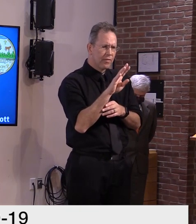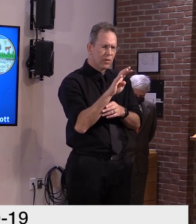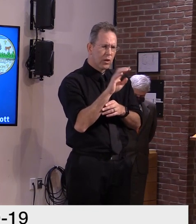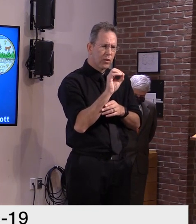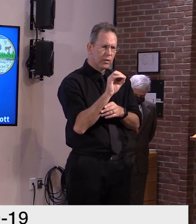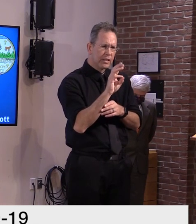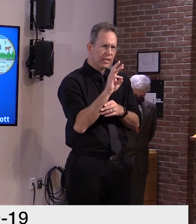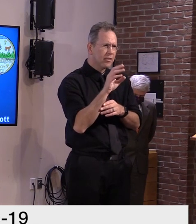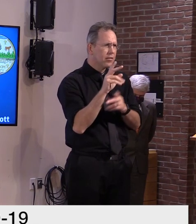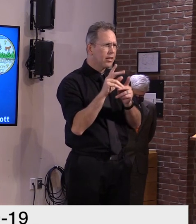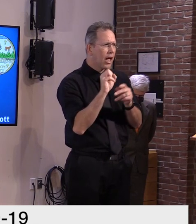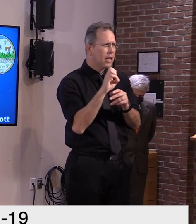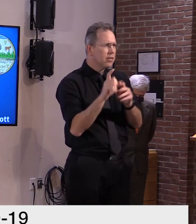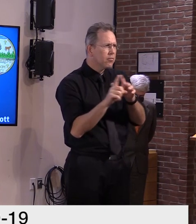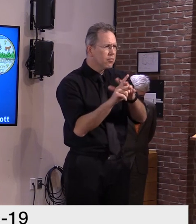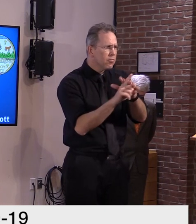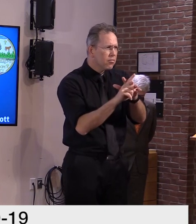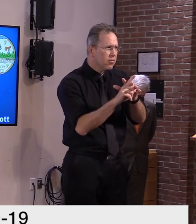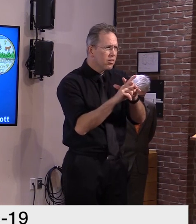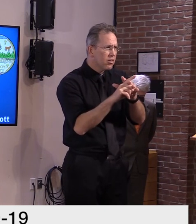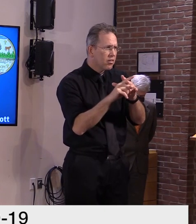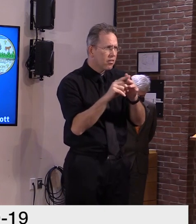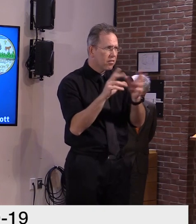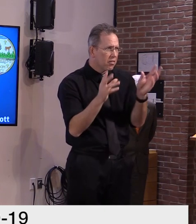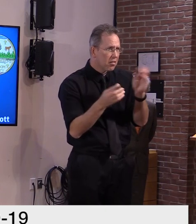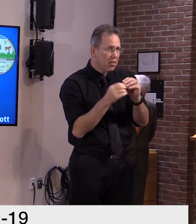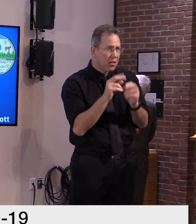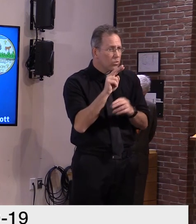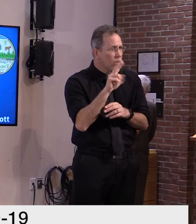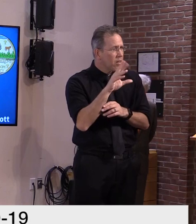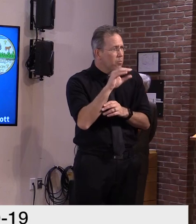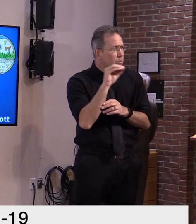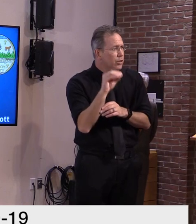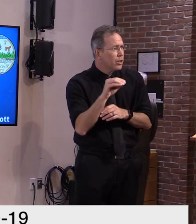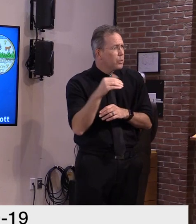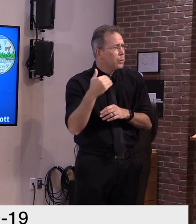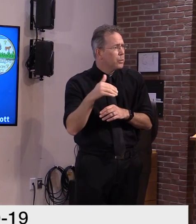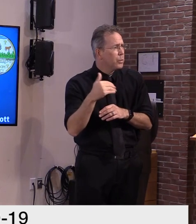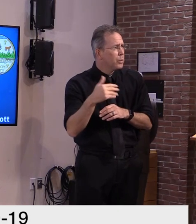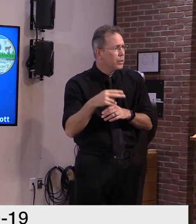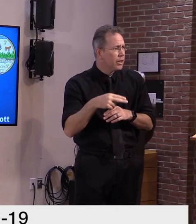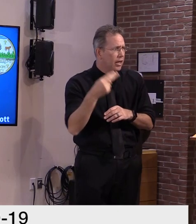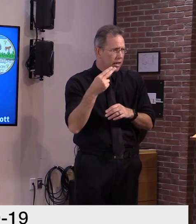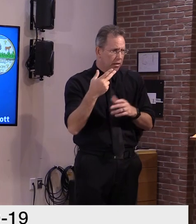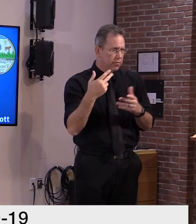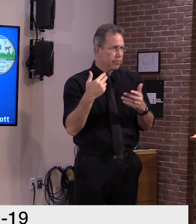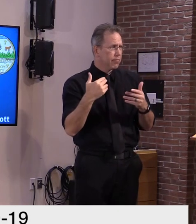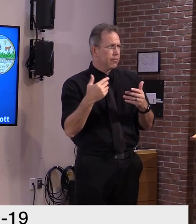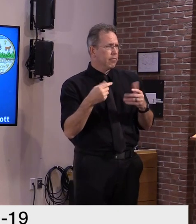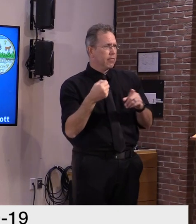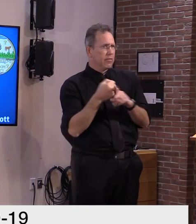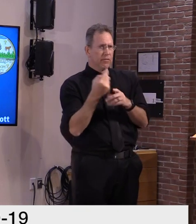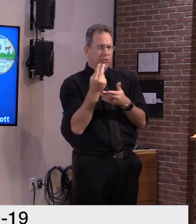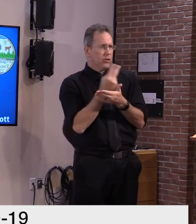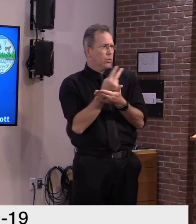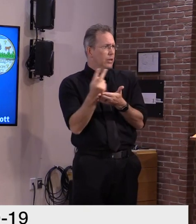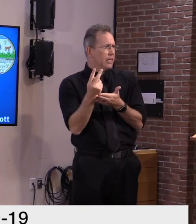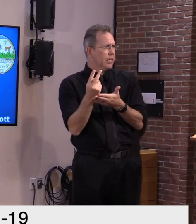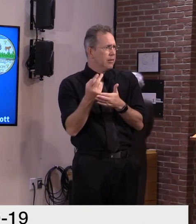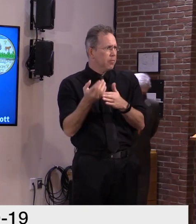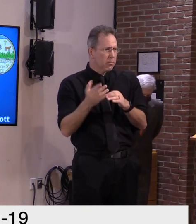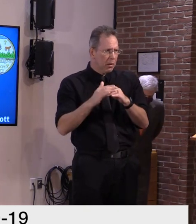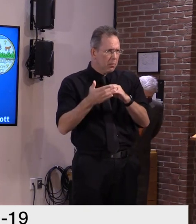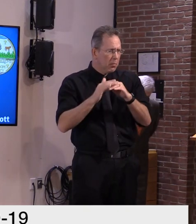of the pandemic. And in just the past 2 weeks, we've had 273 cases, which is 12% of all the cases since the pandemic started,